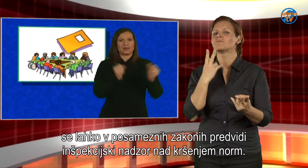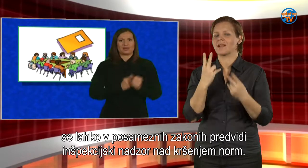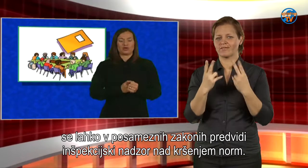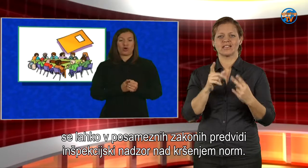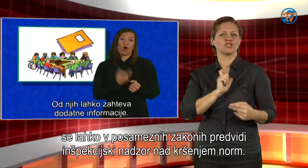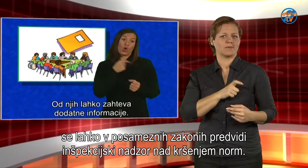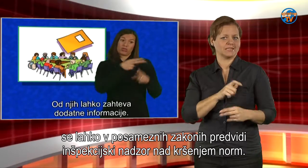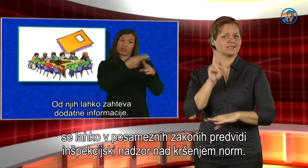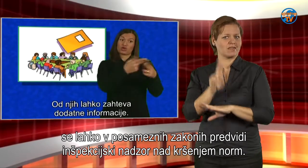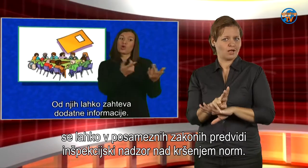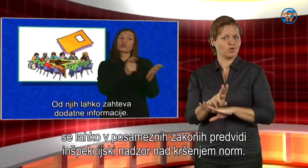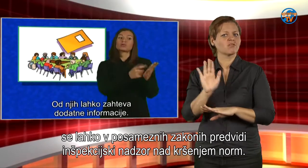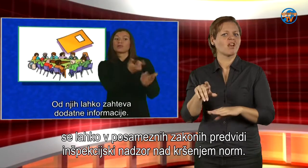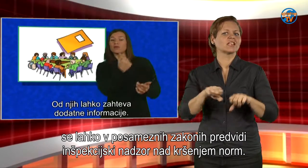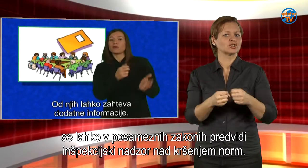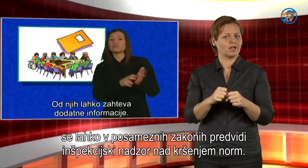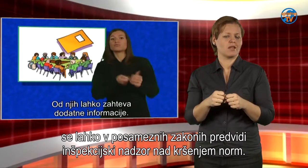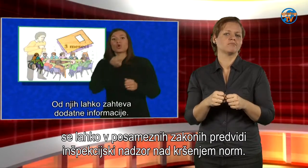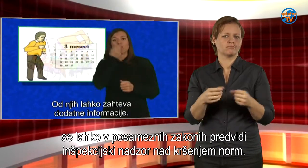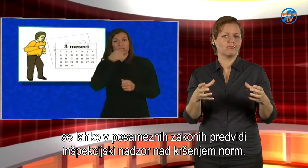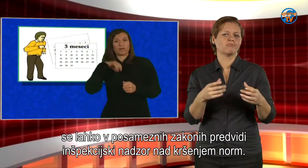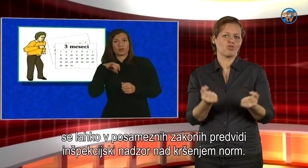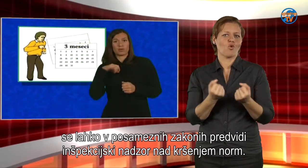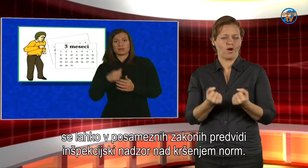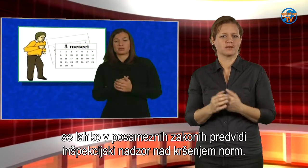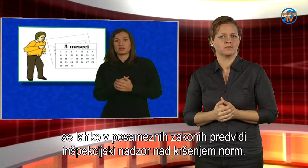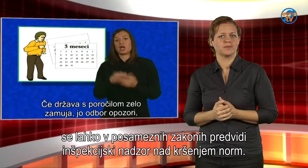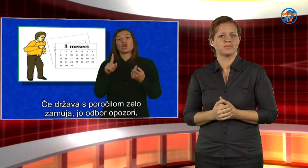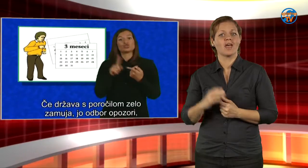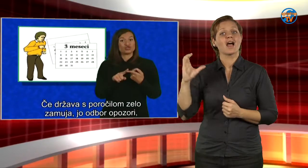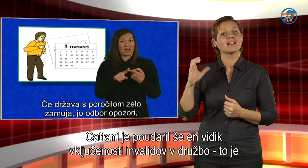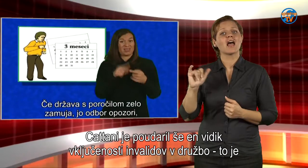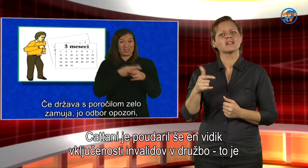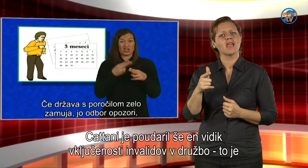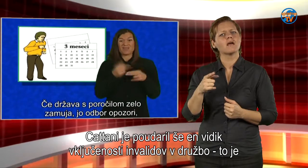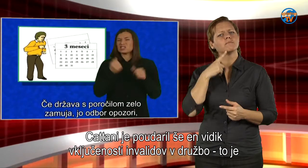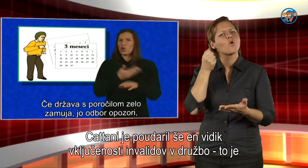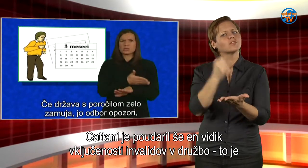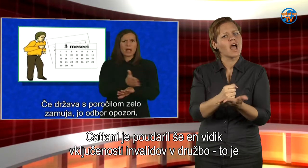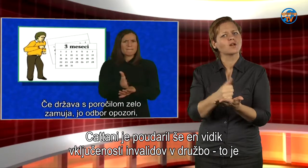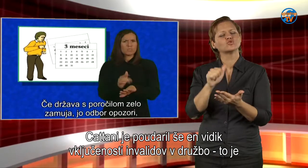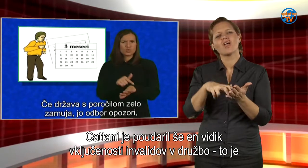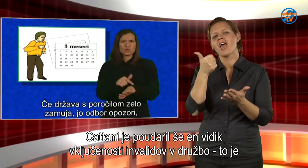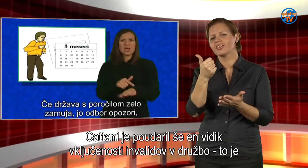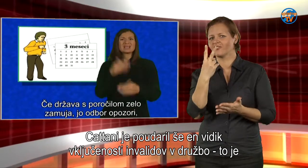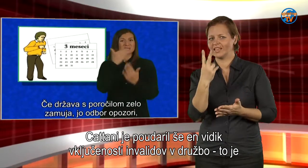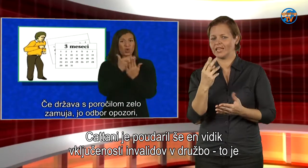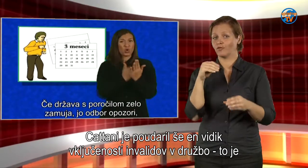predvidi inšpekcijski nadzor nad kršenjem norm. Katani je poudaril še en vidik